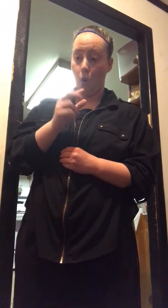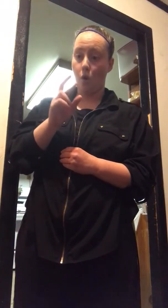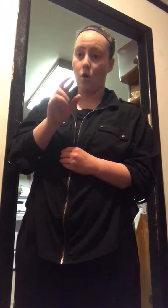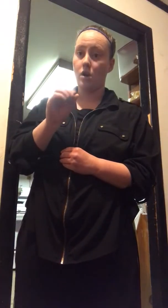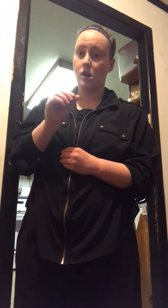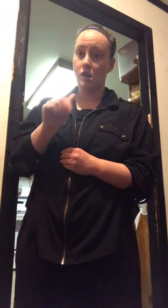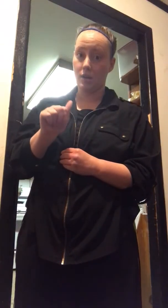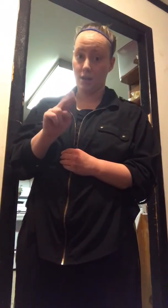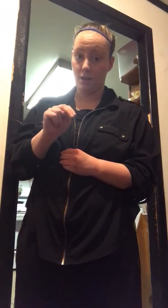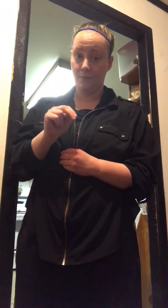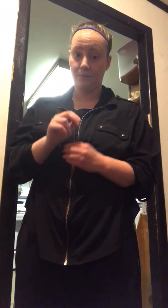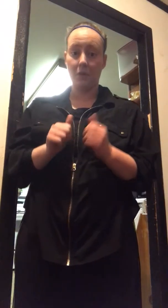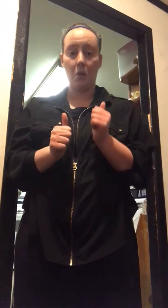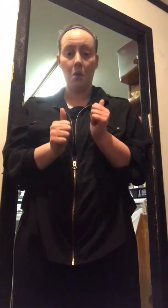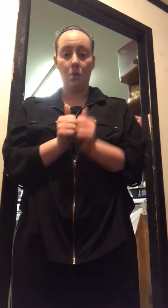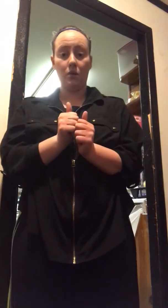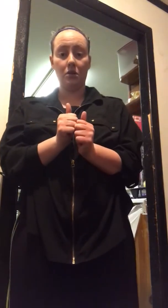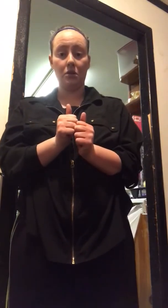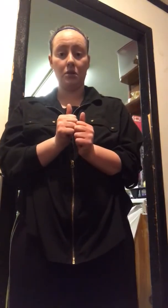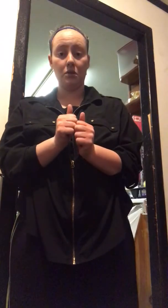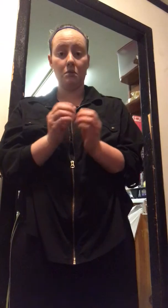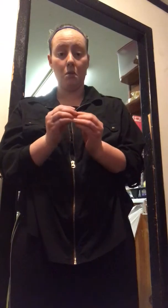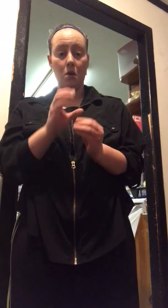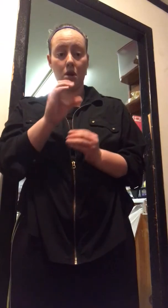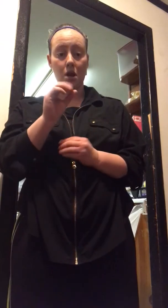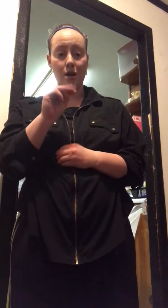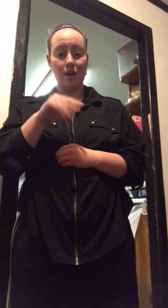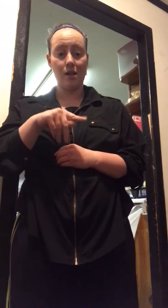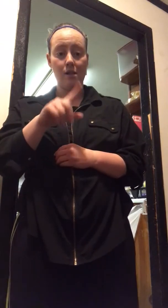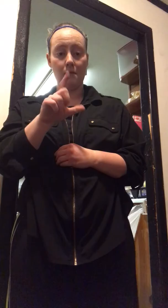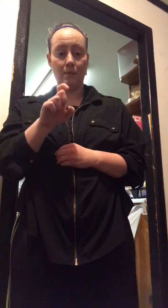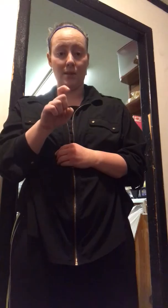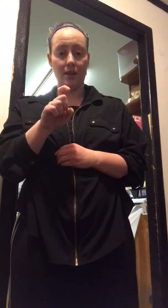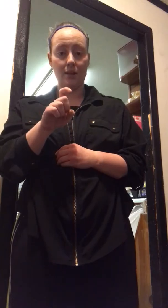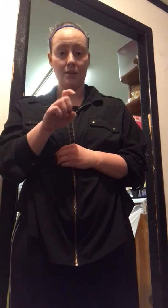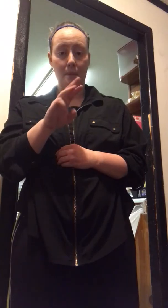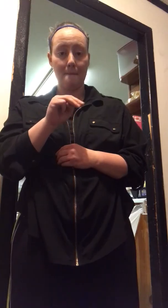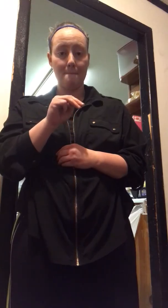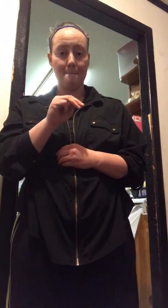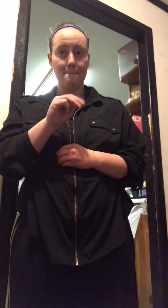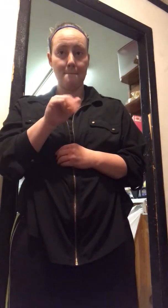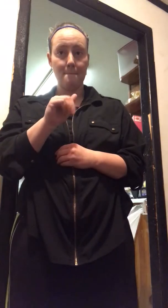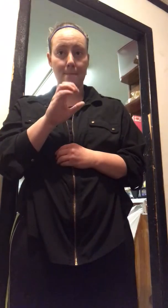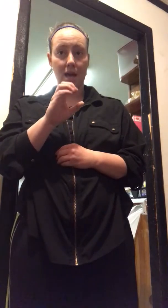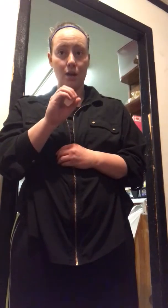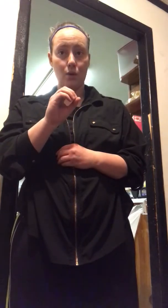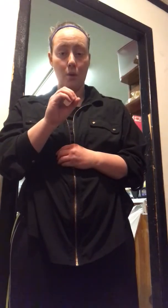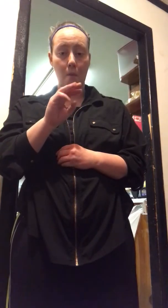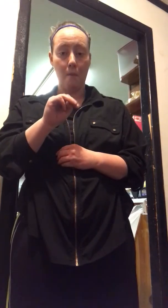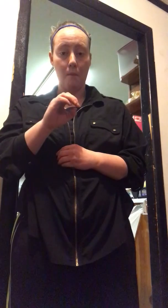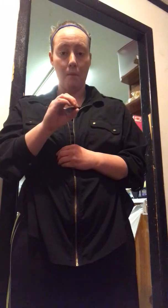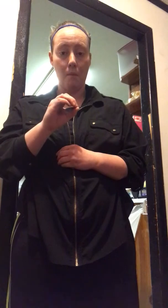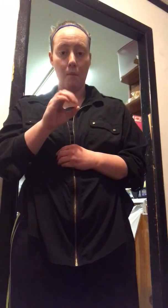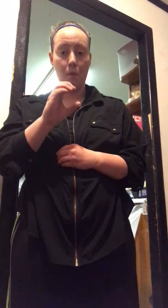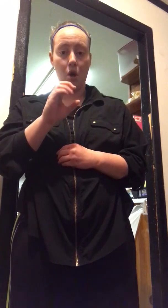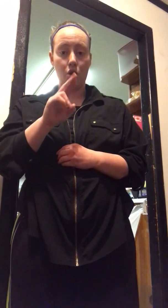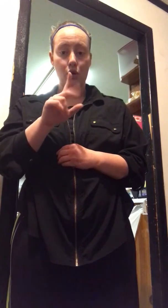Which is more complex, a macromolecule or a cell?